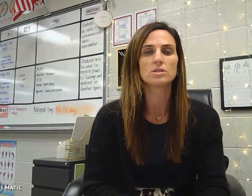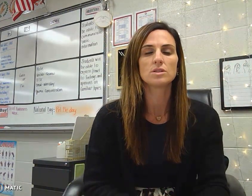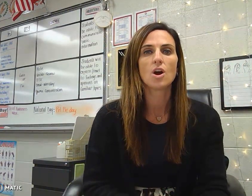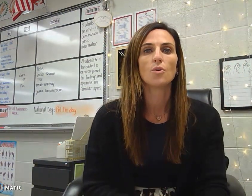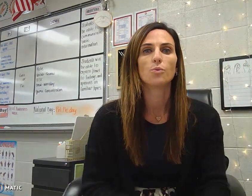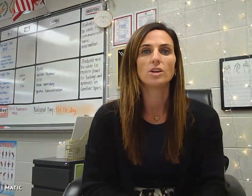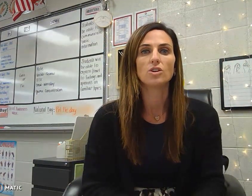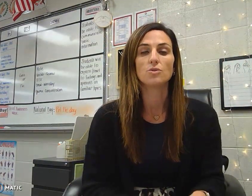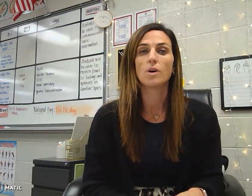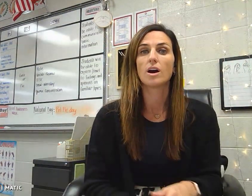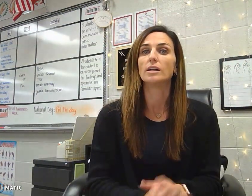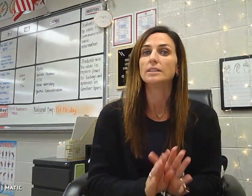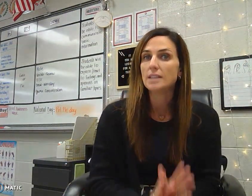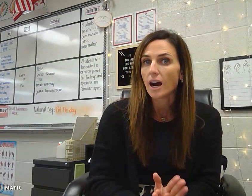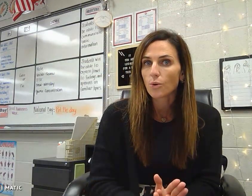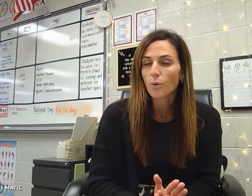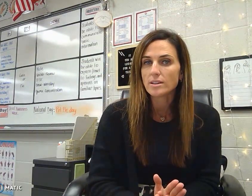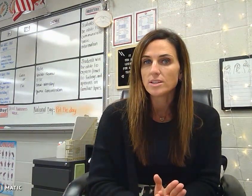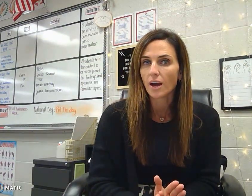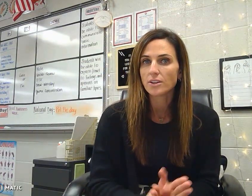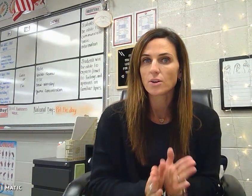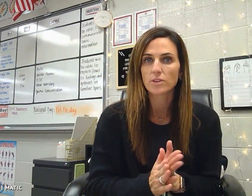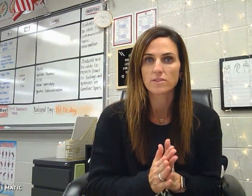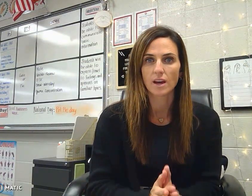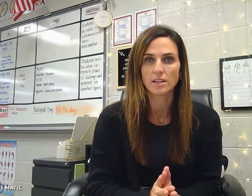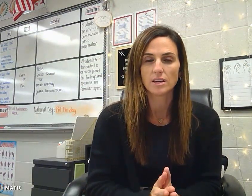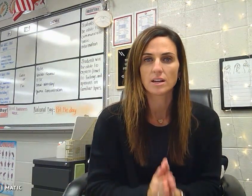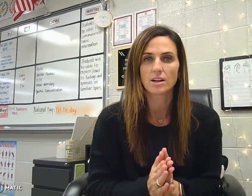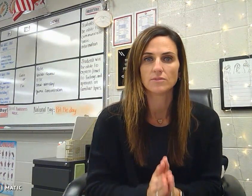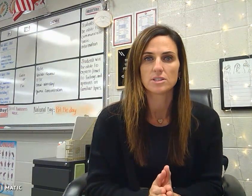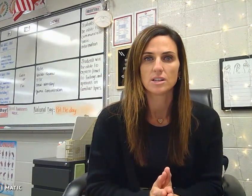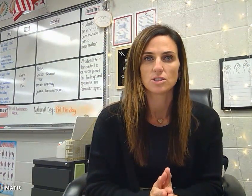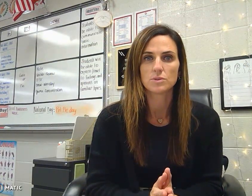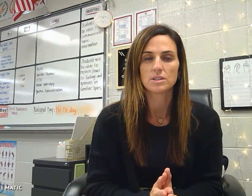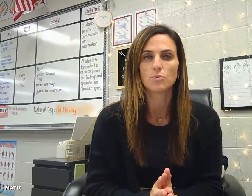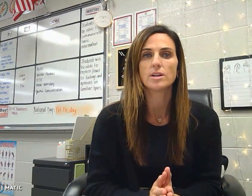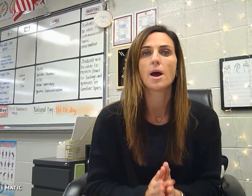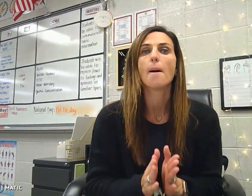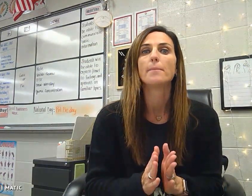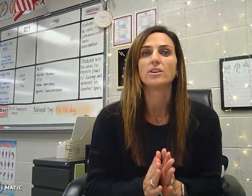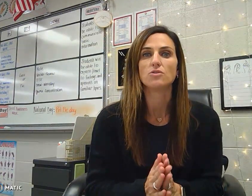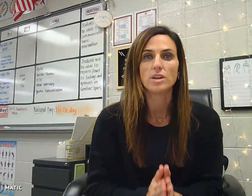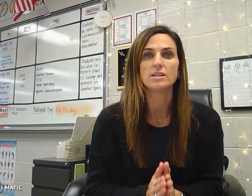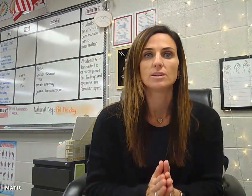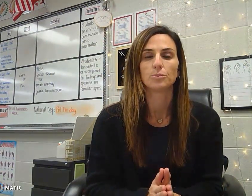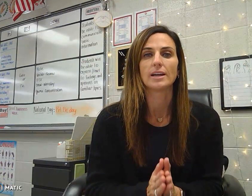use when you are not quite done with signing a conversation with someone, but you need to break